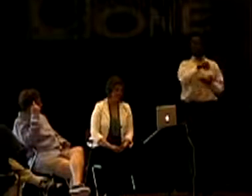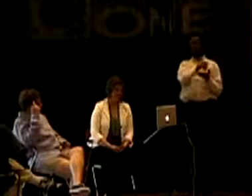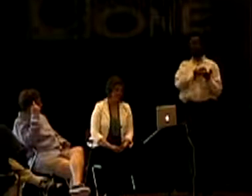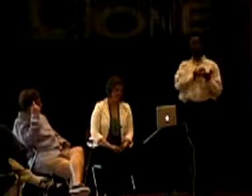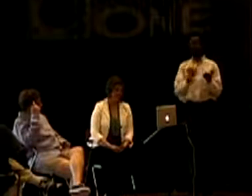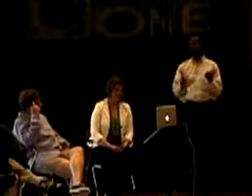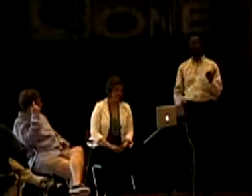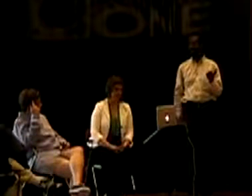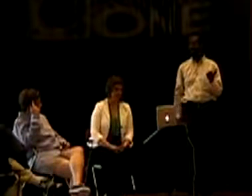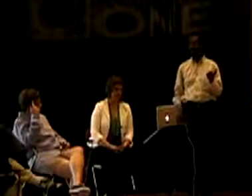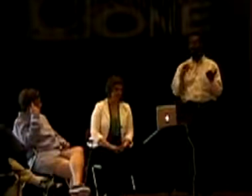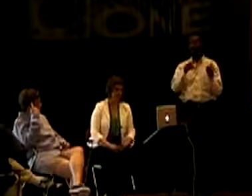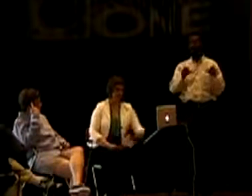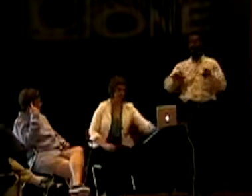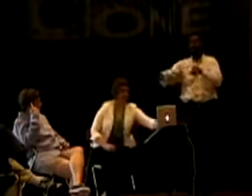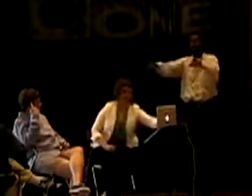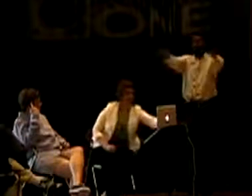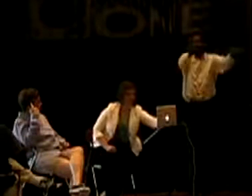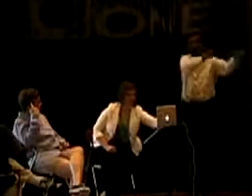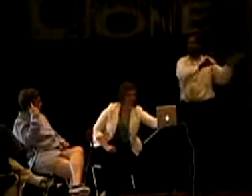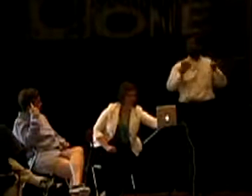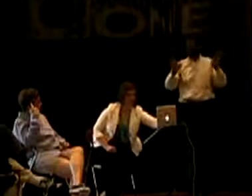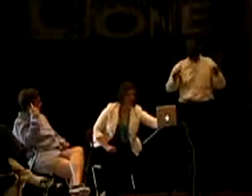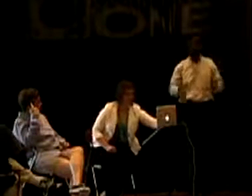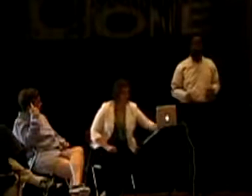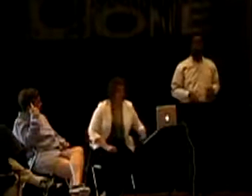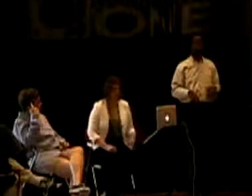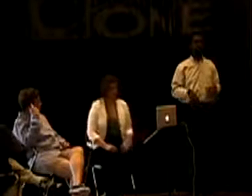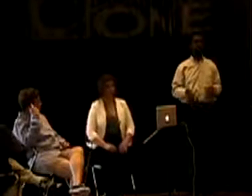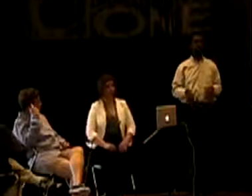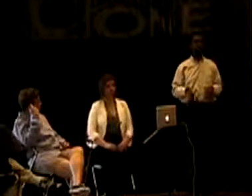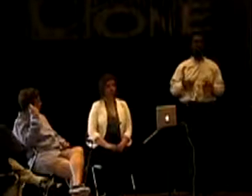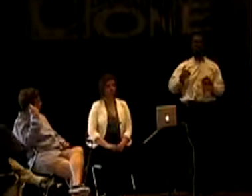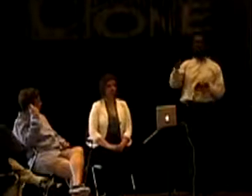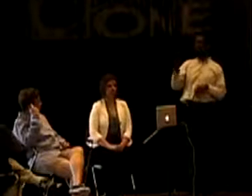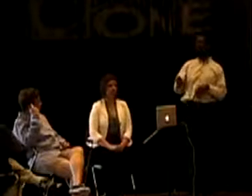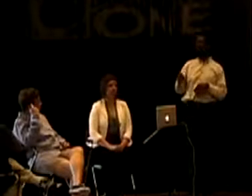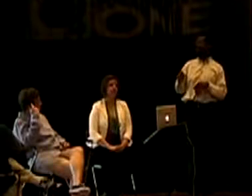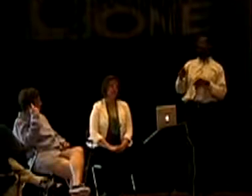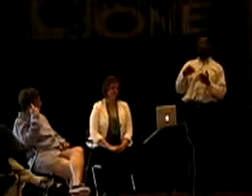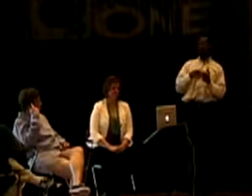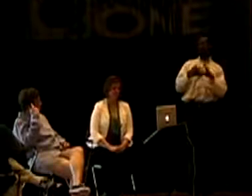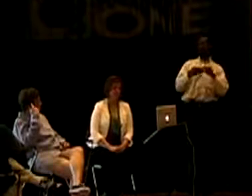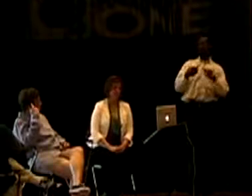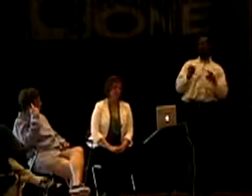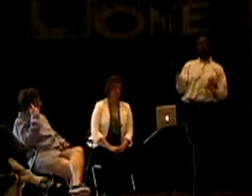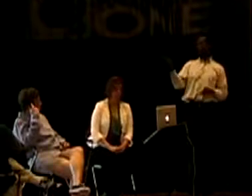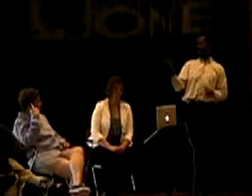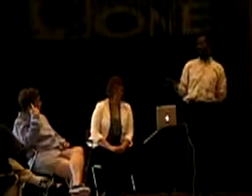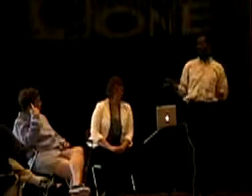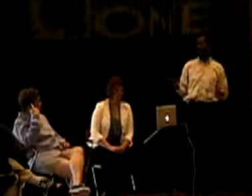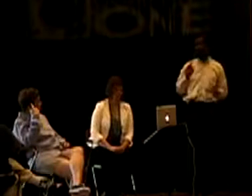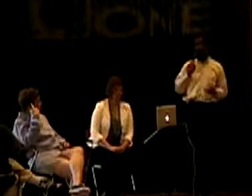The part about the deaf and hearing partnership, I took a lot from observations of them. Did that sort of answer the